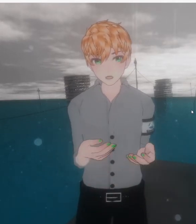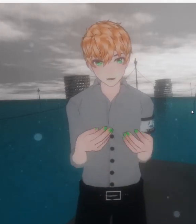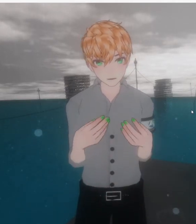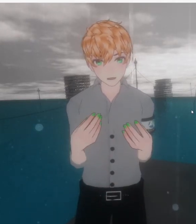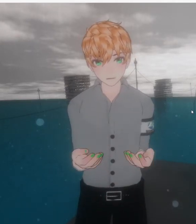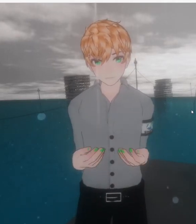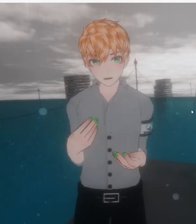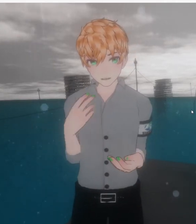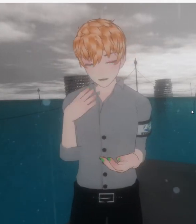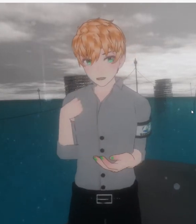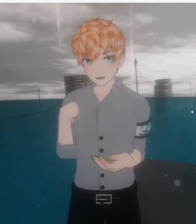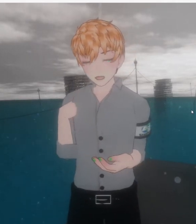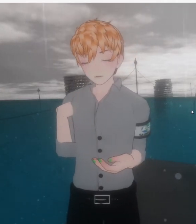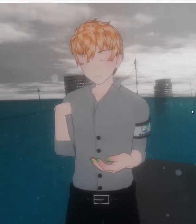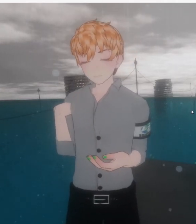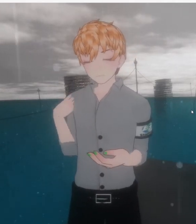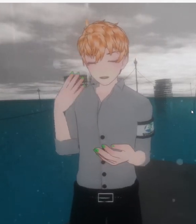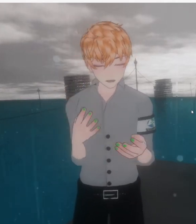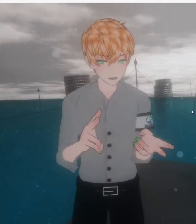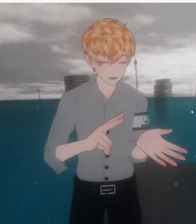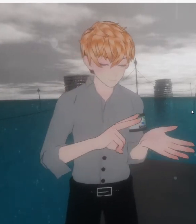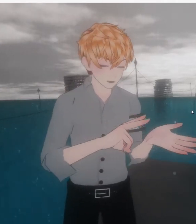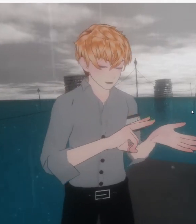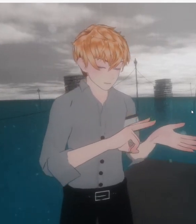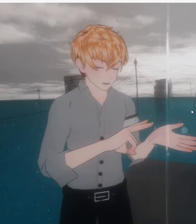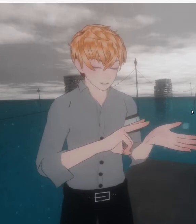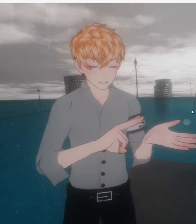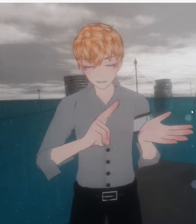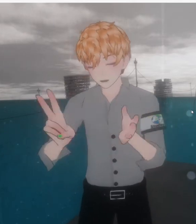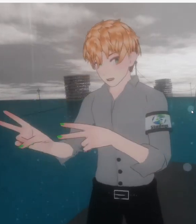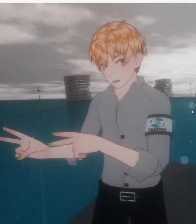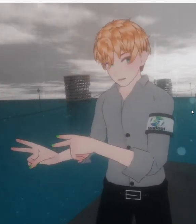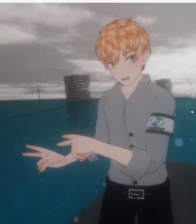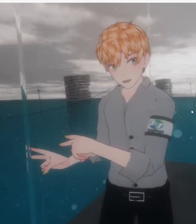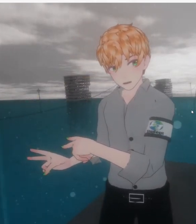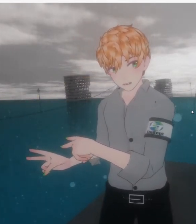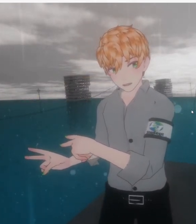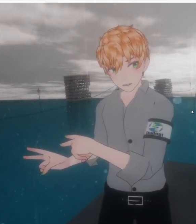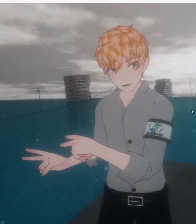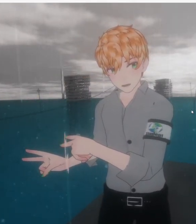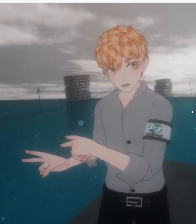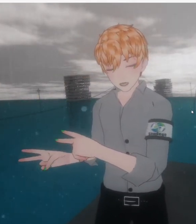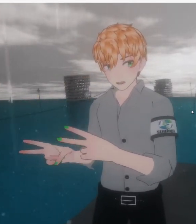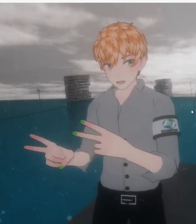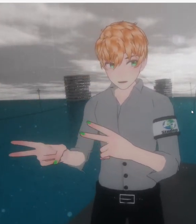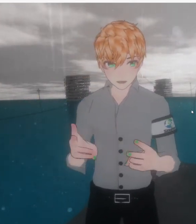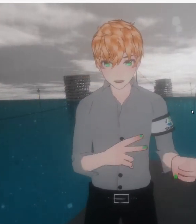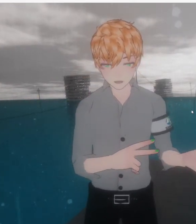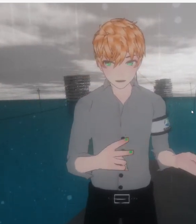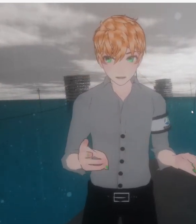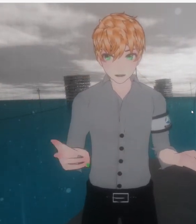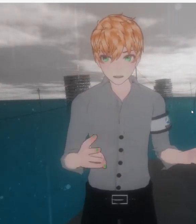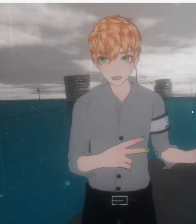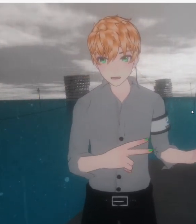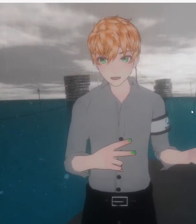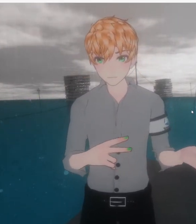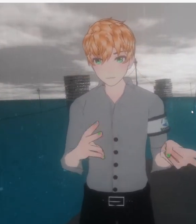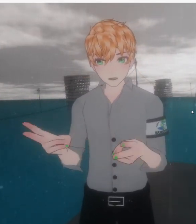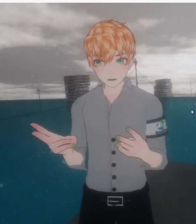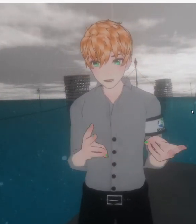gives a person meaningful life, if they can't accept another person's opinion on that, or if they can't like listen to have a reasoned